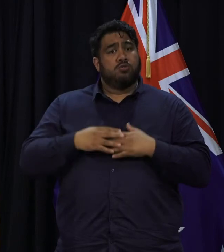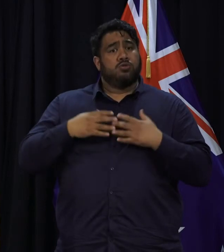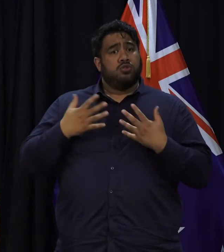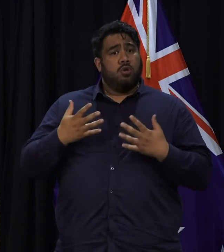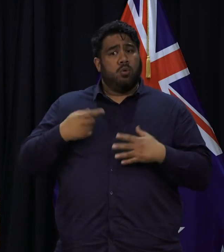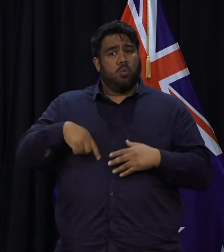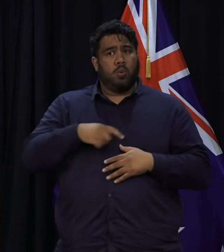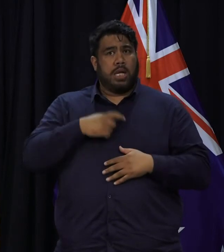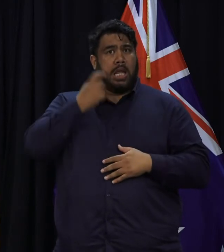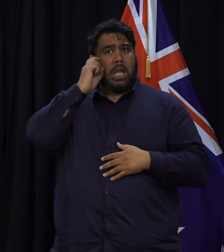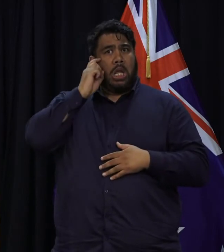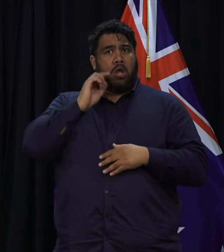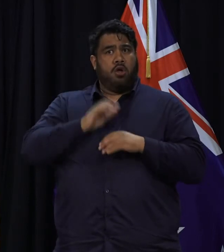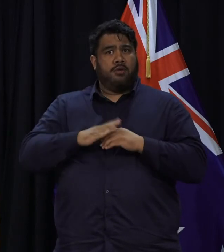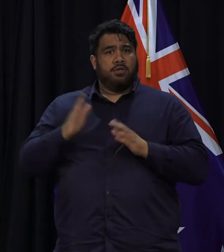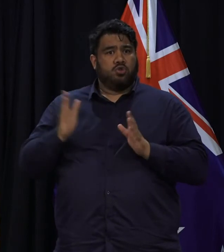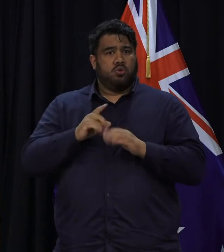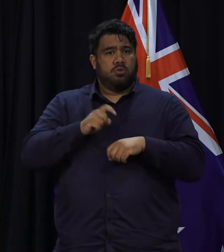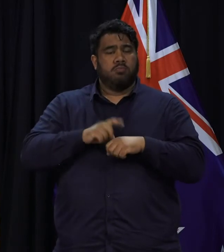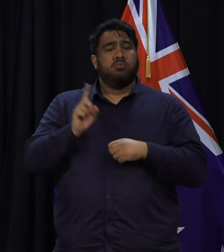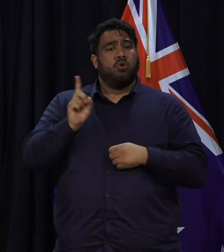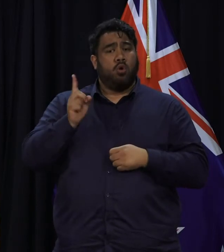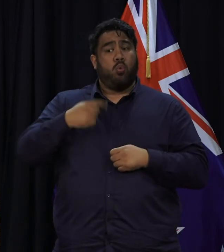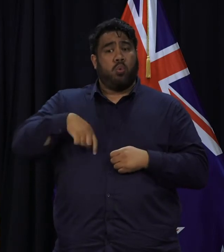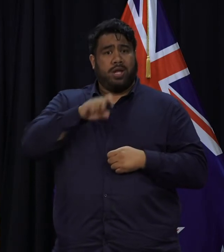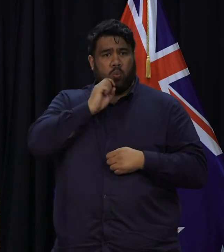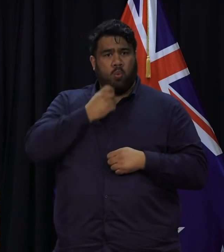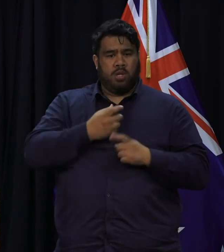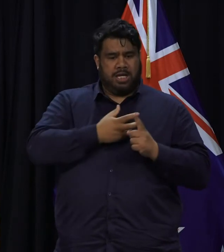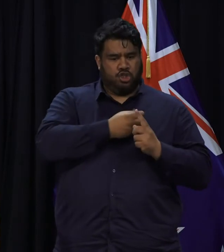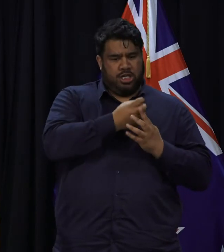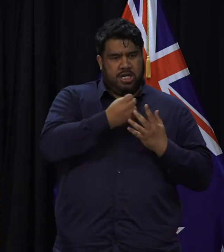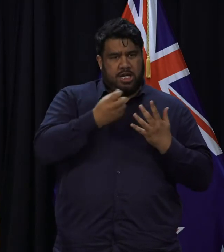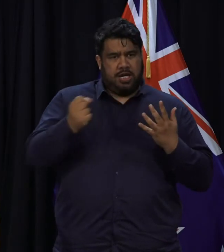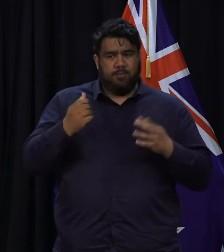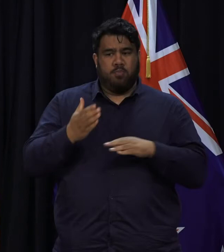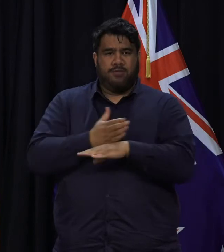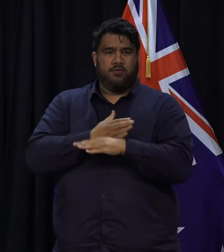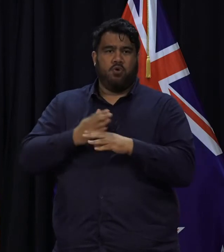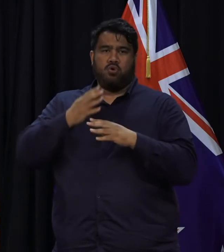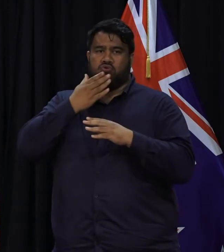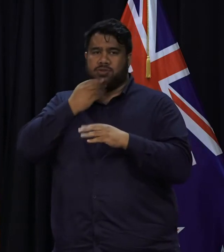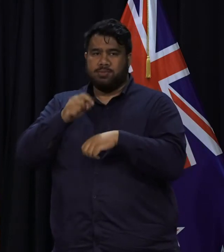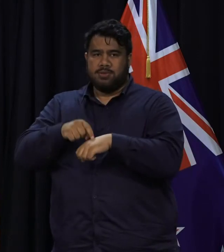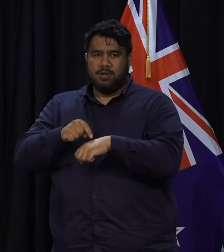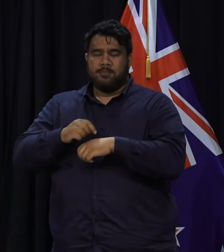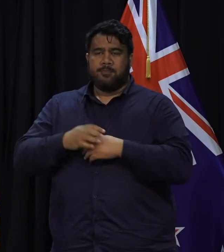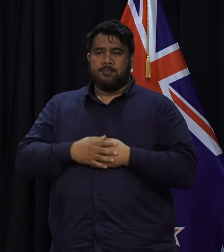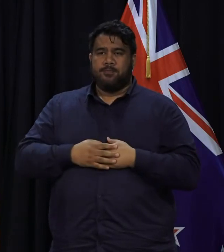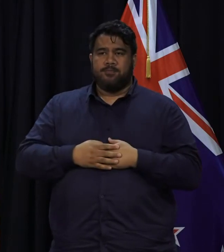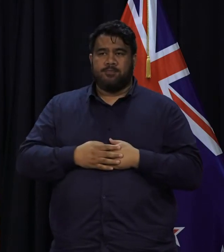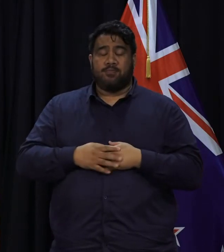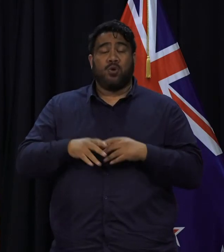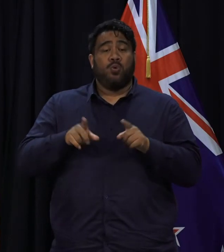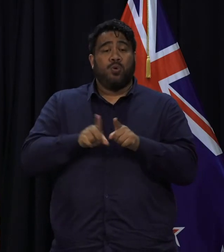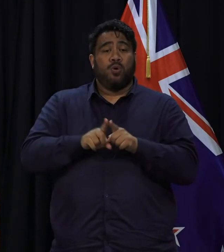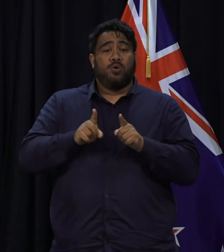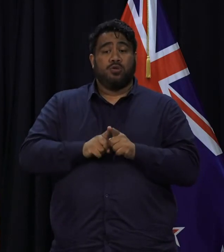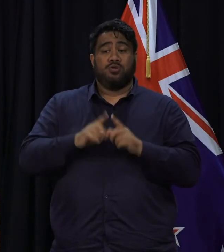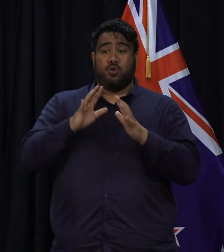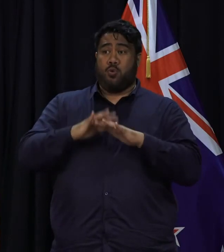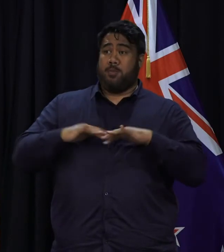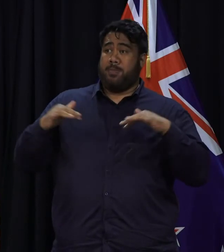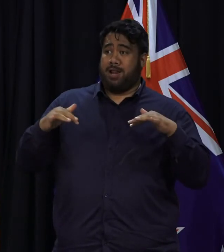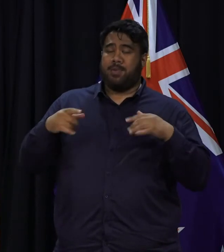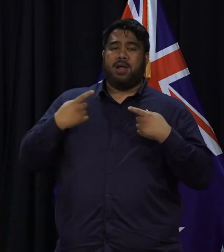at all. You will see that in that time we will progress quite a bit of business. And as you can see, it's not just Parliament that allows